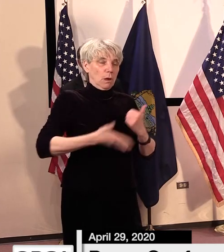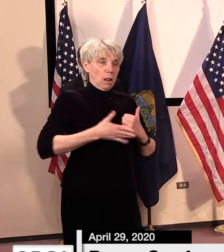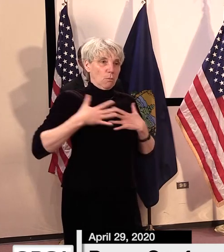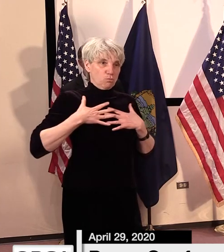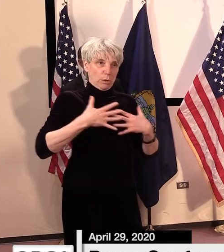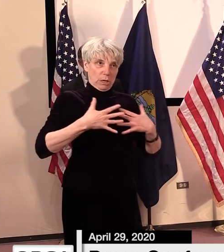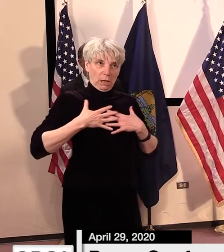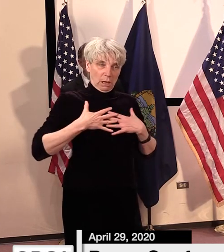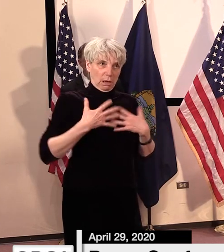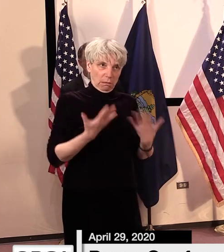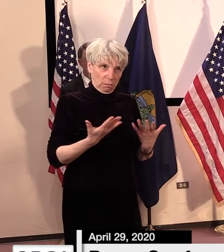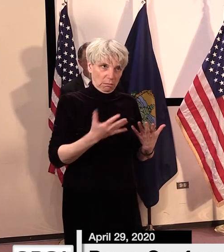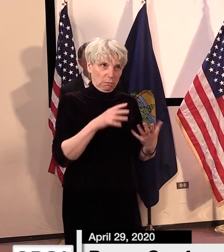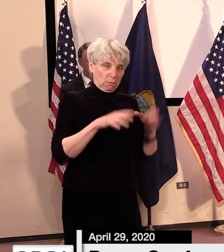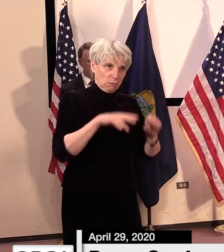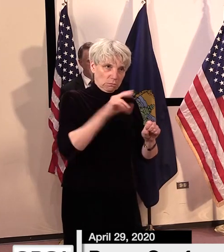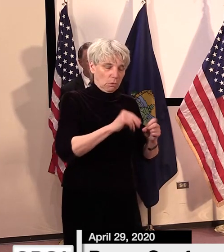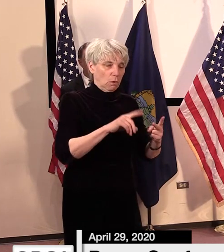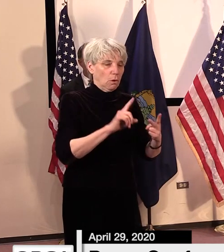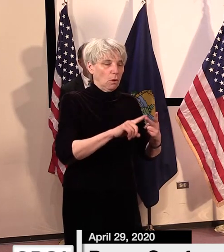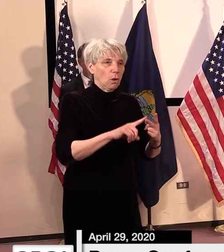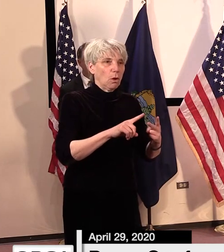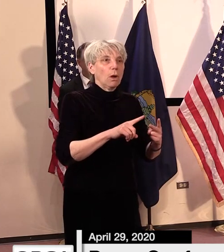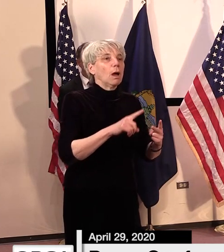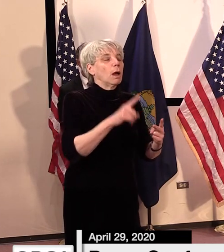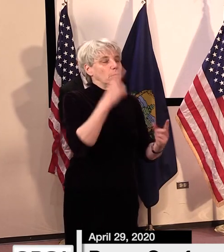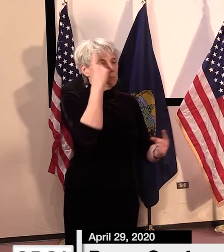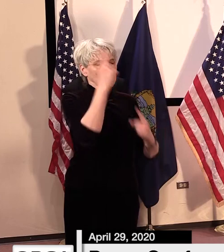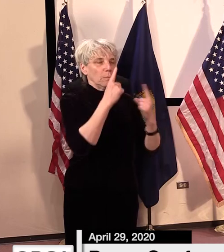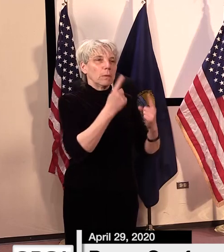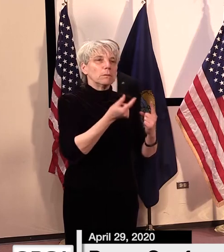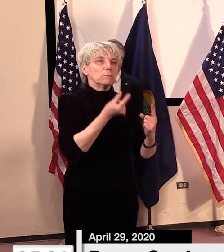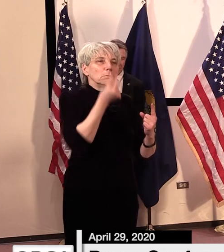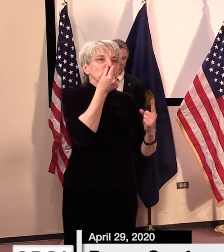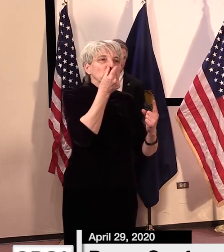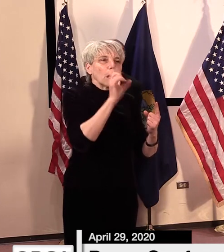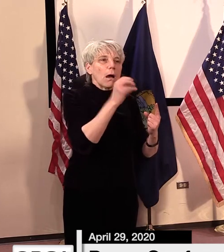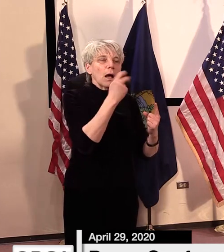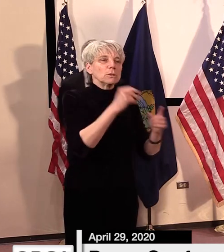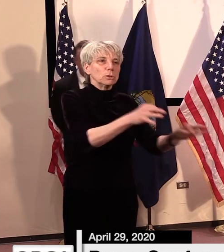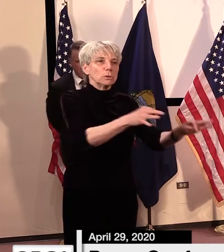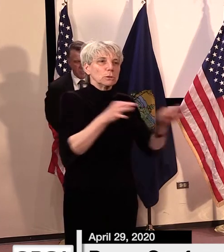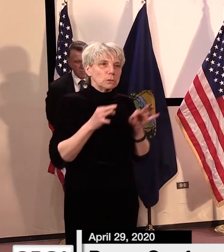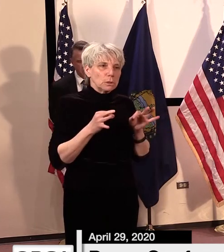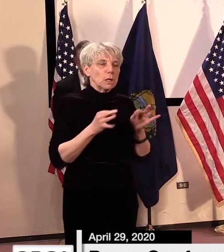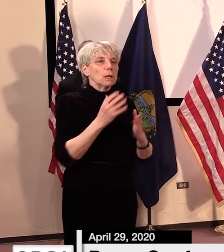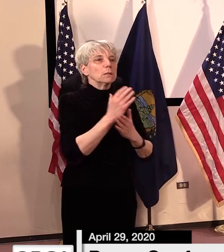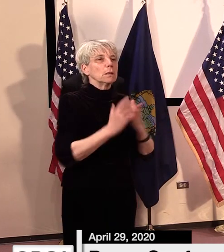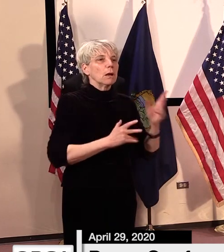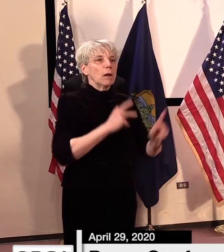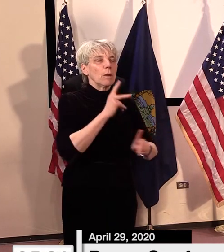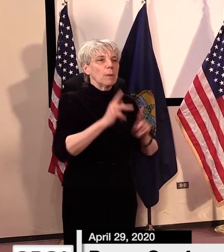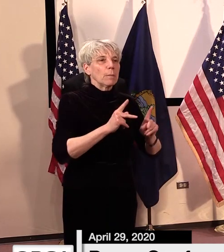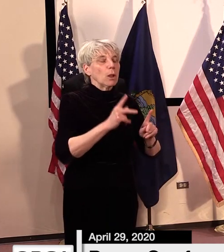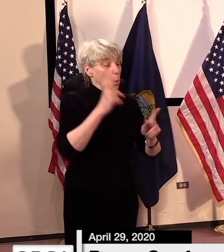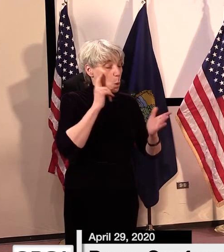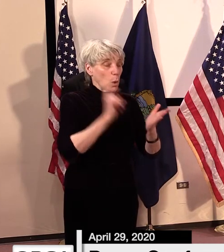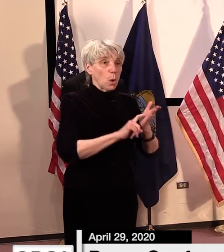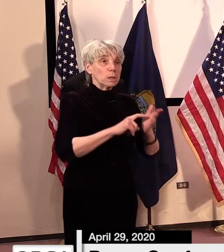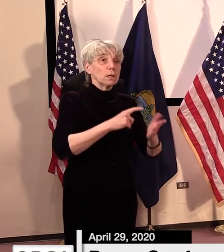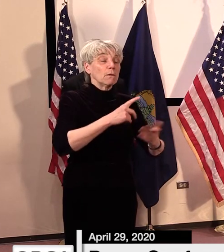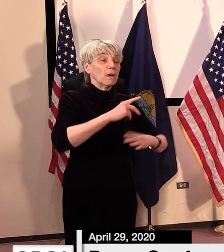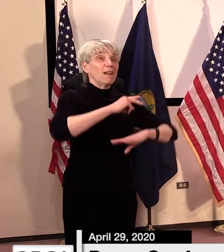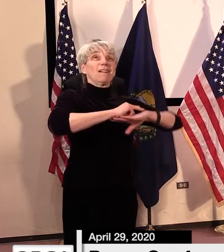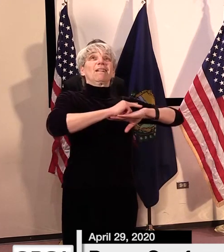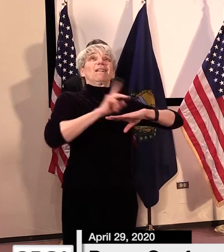And this is still, you know, actively being studied, but prone positioning has been a portion of